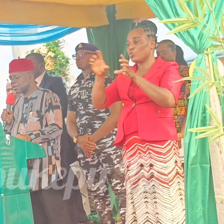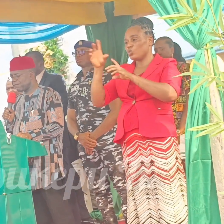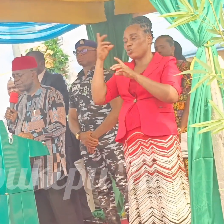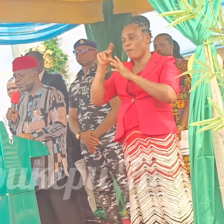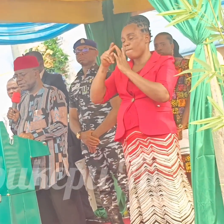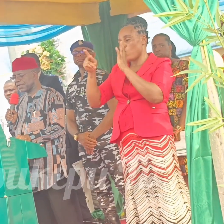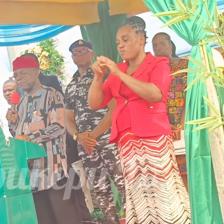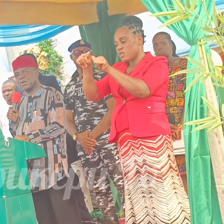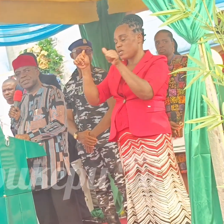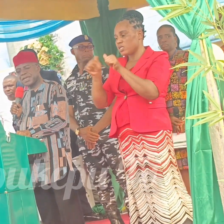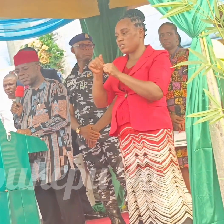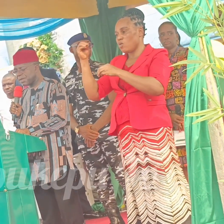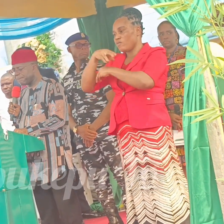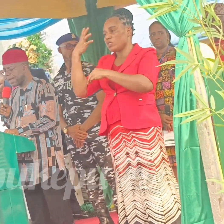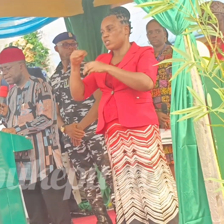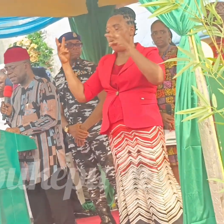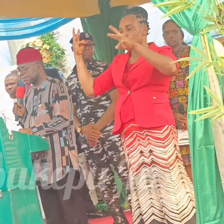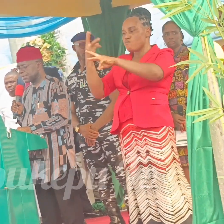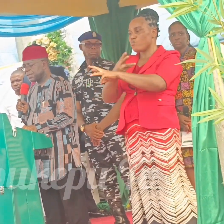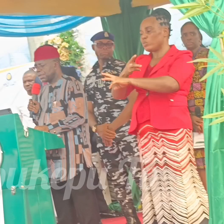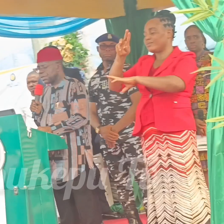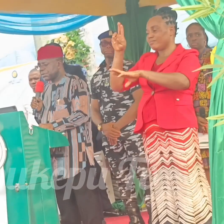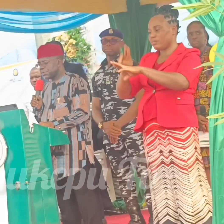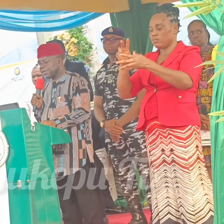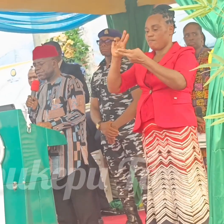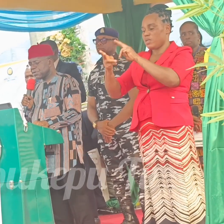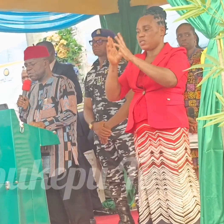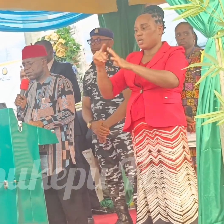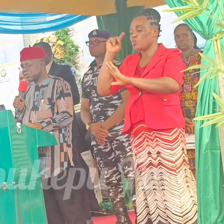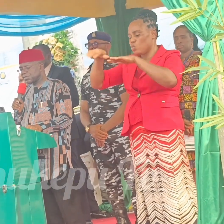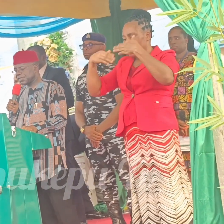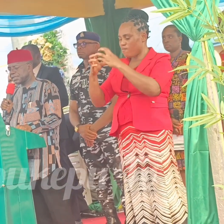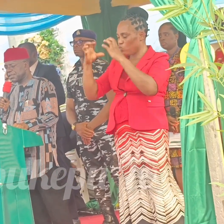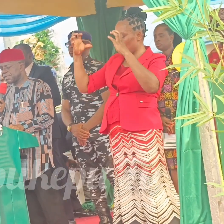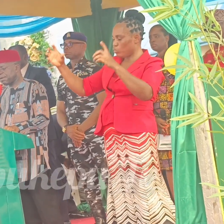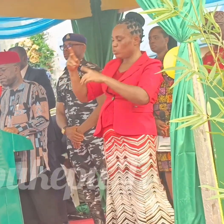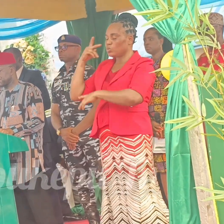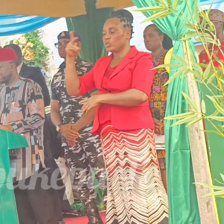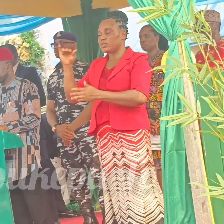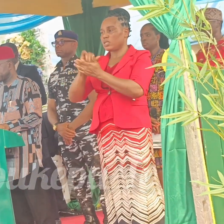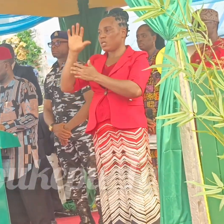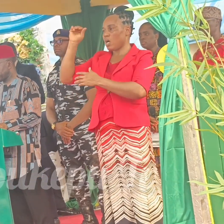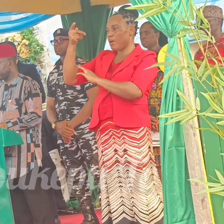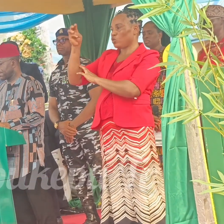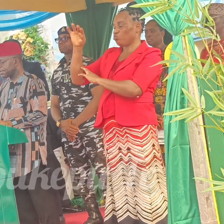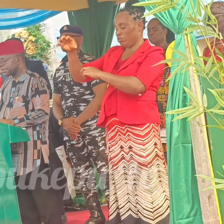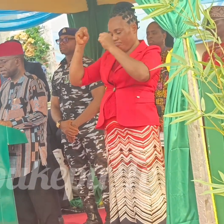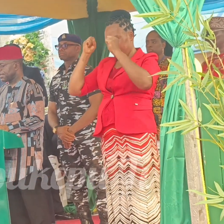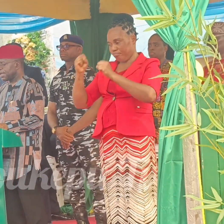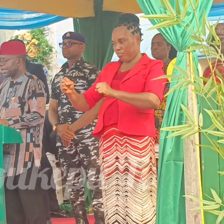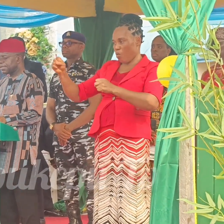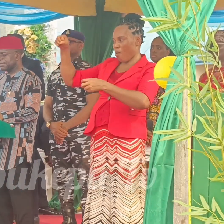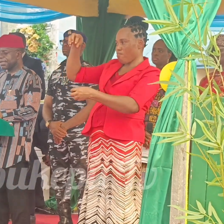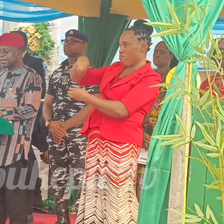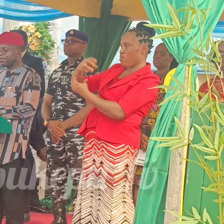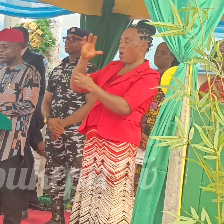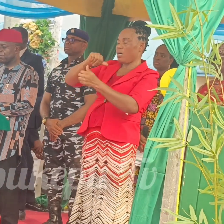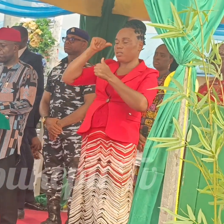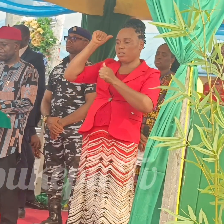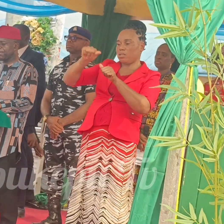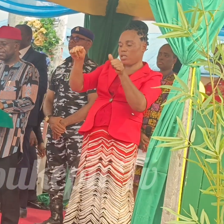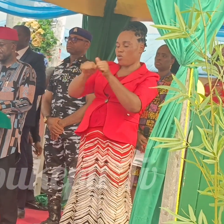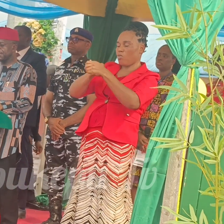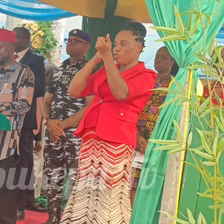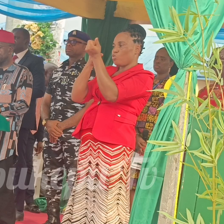sector officials and multinational partners who gave so much to see that Aba Geometric Power Plant and its array of